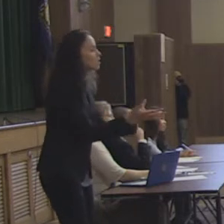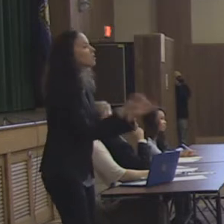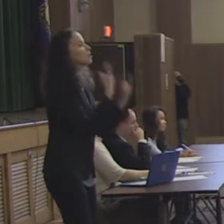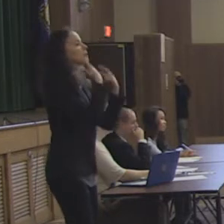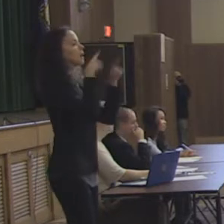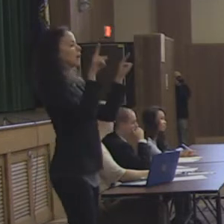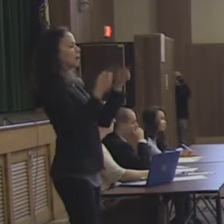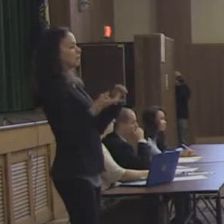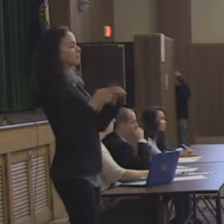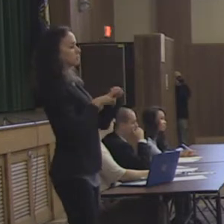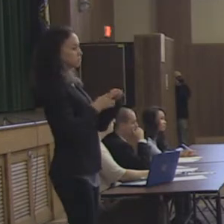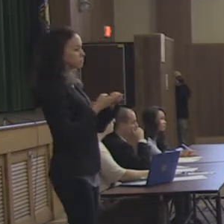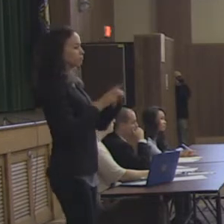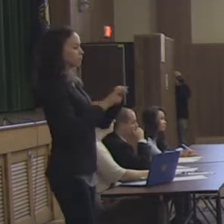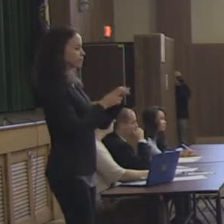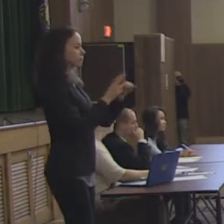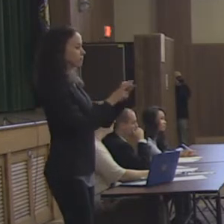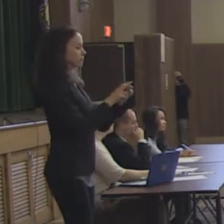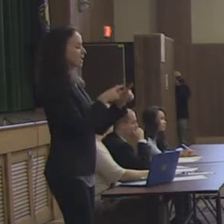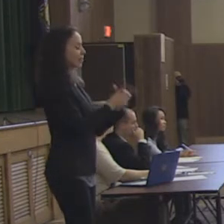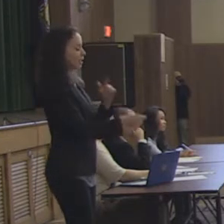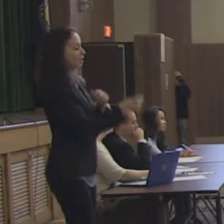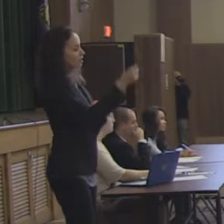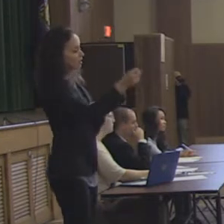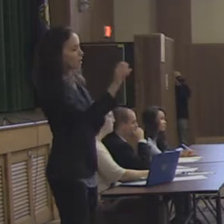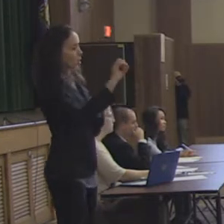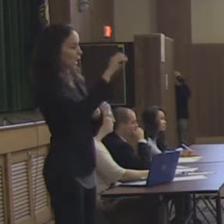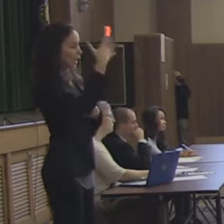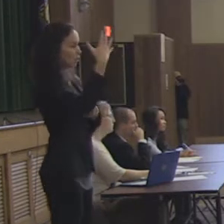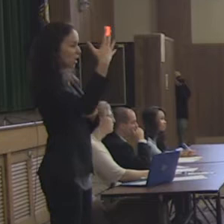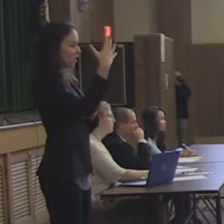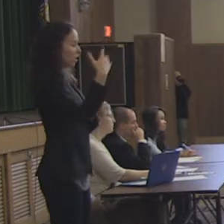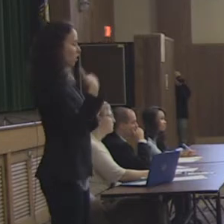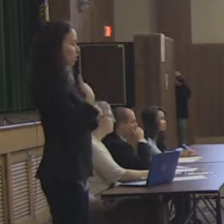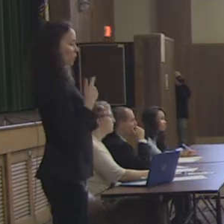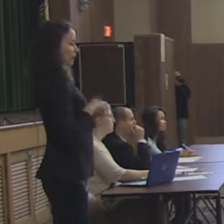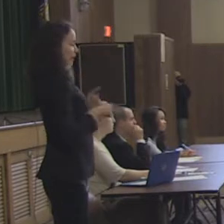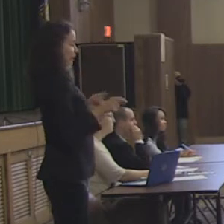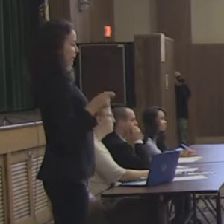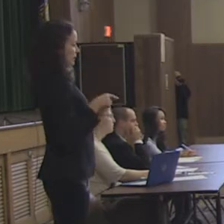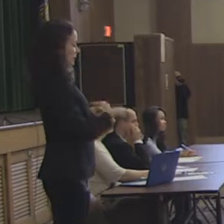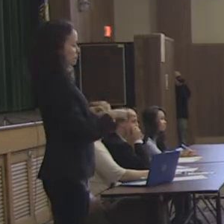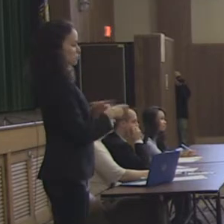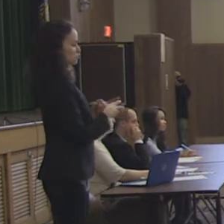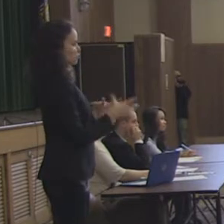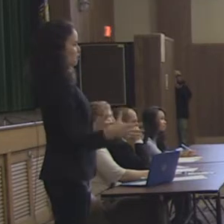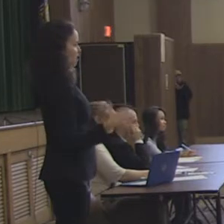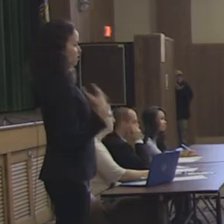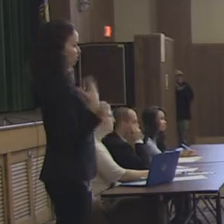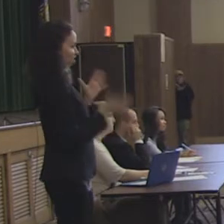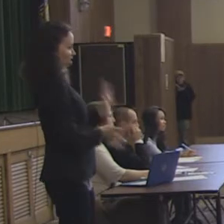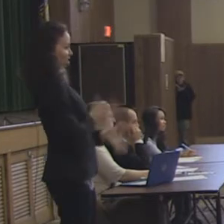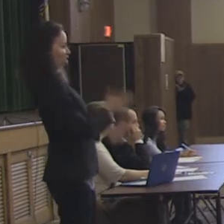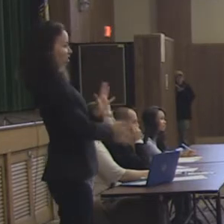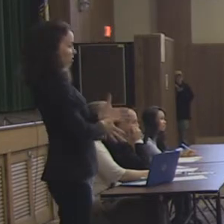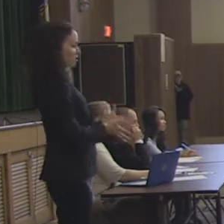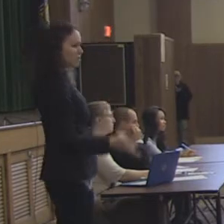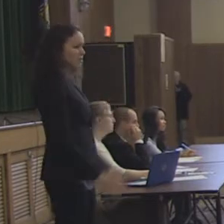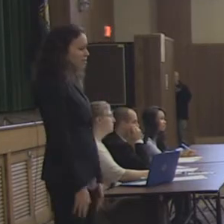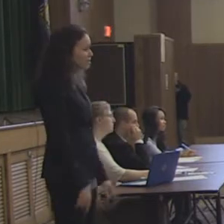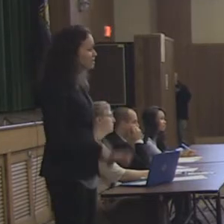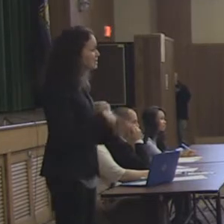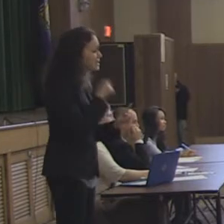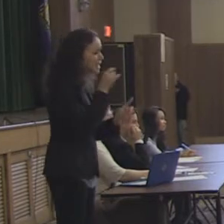weight. And then he was in O'Connor. O'Connor said, we can't handle him. He's too much. My son wasn't violent.